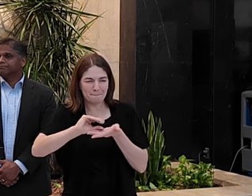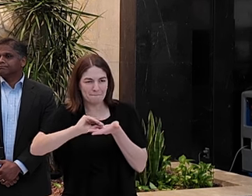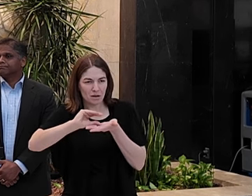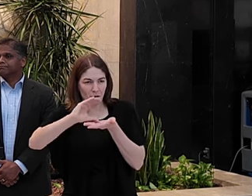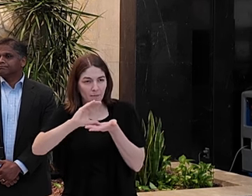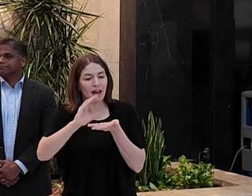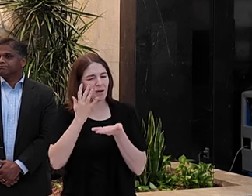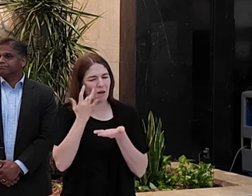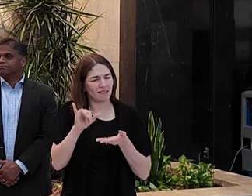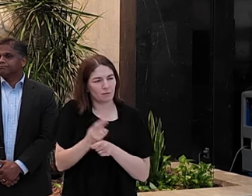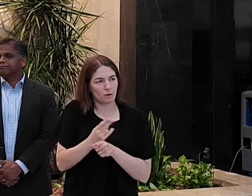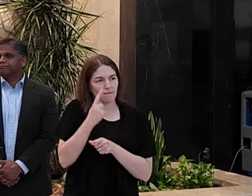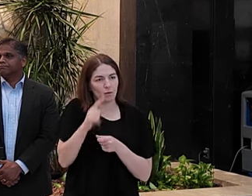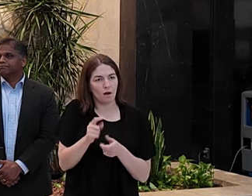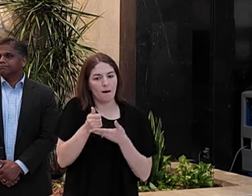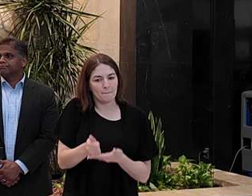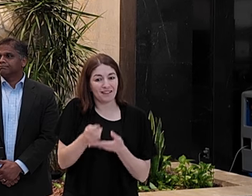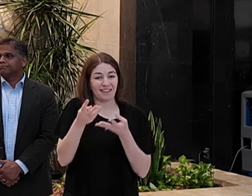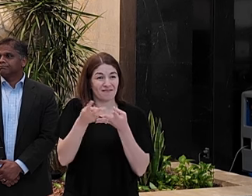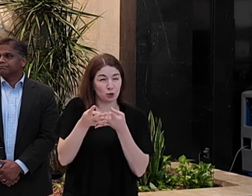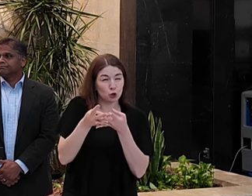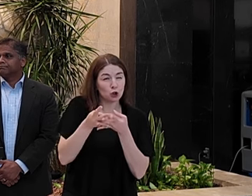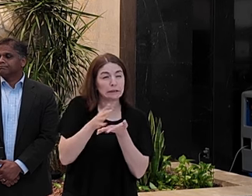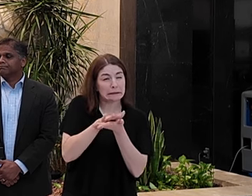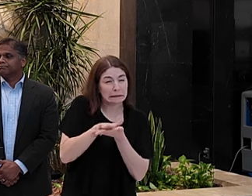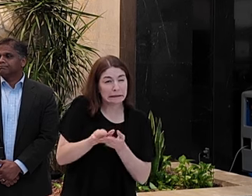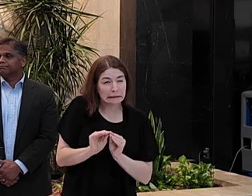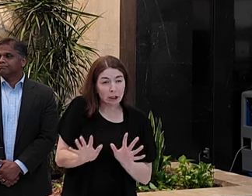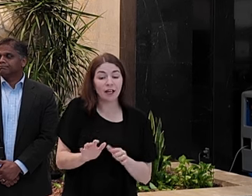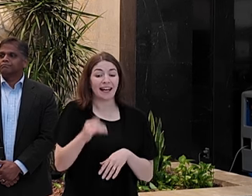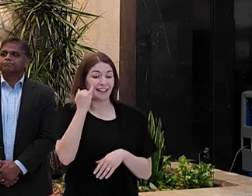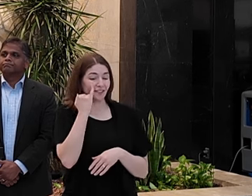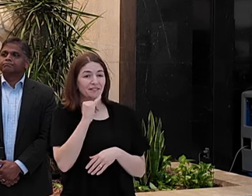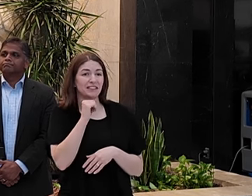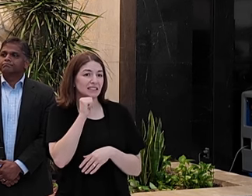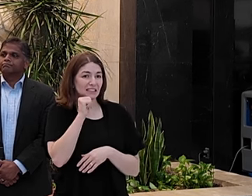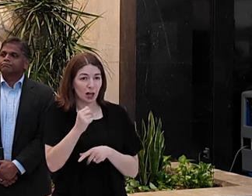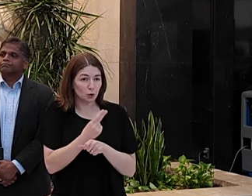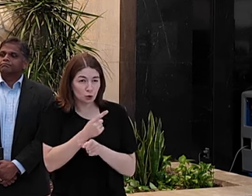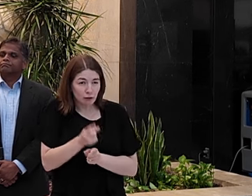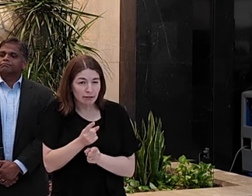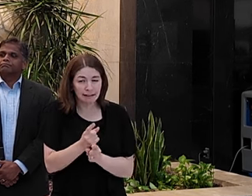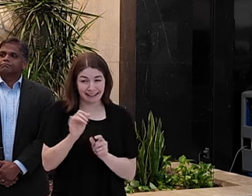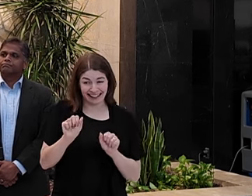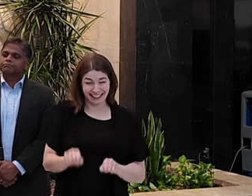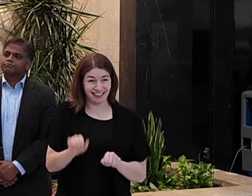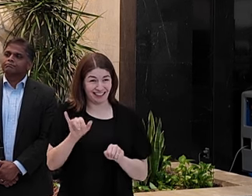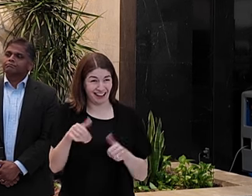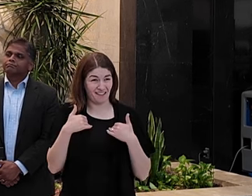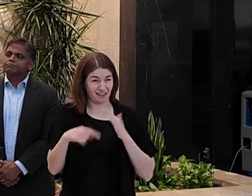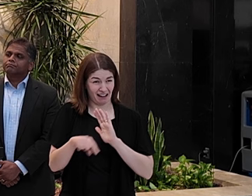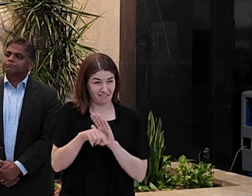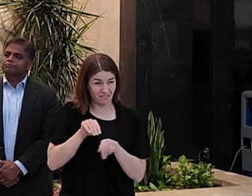help clear the filters and what can happen if it's misused? Can it have an adverse effect and actually create a